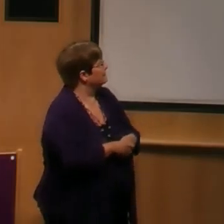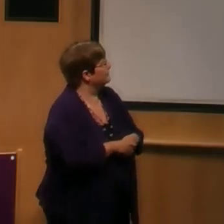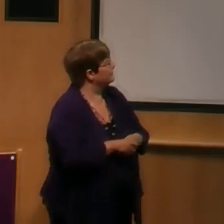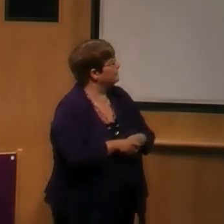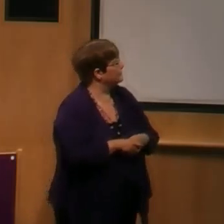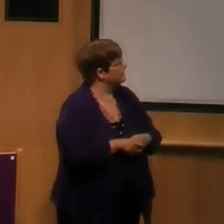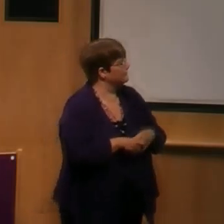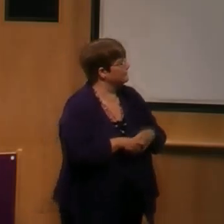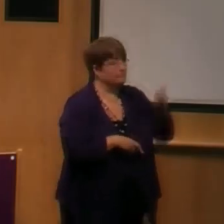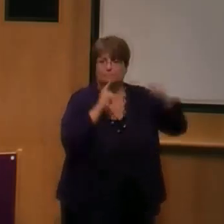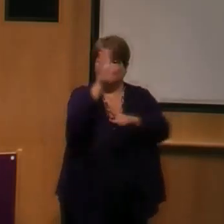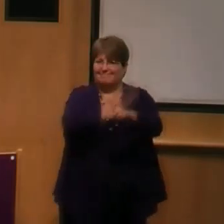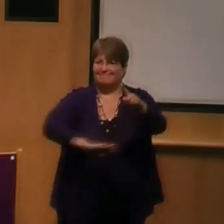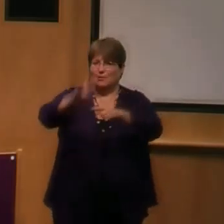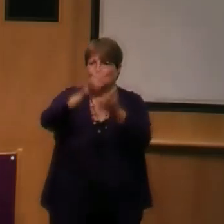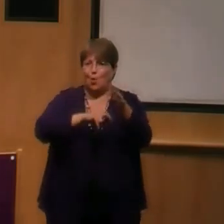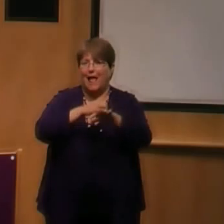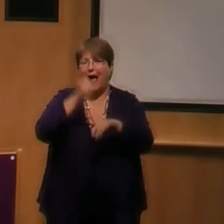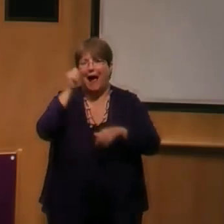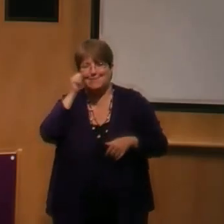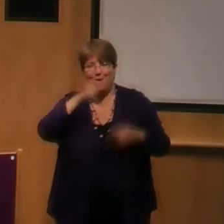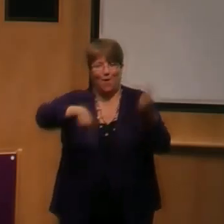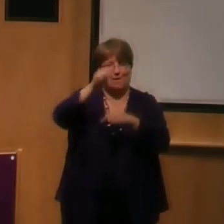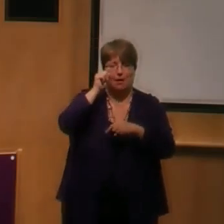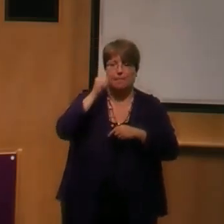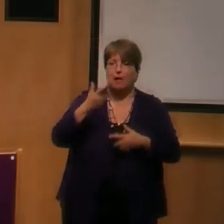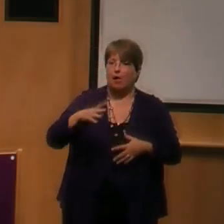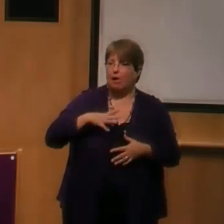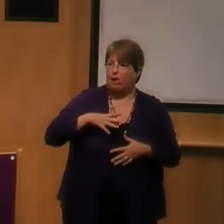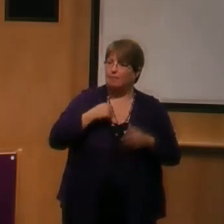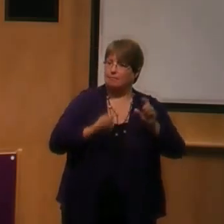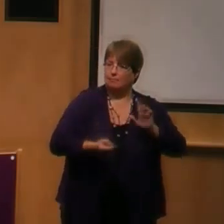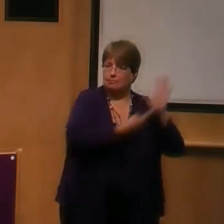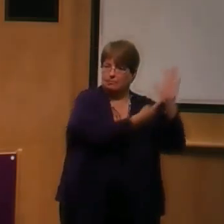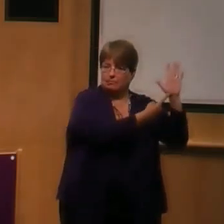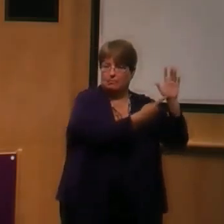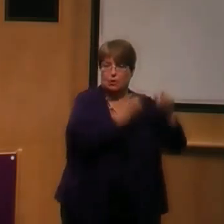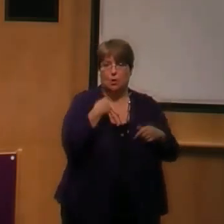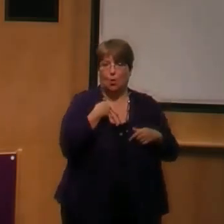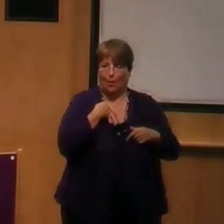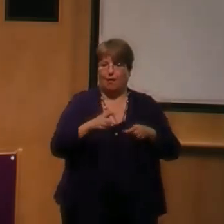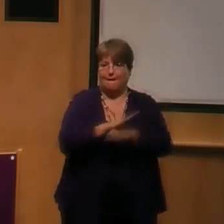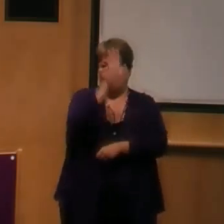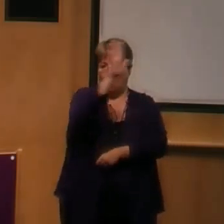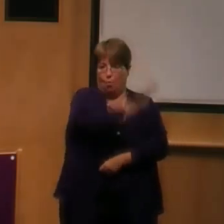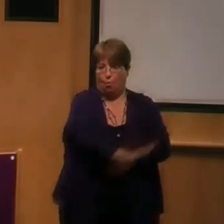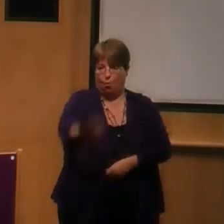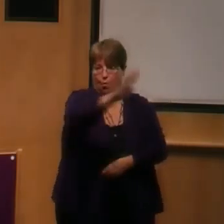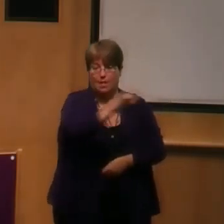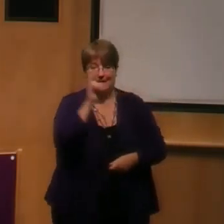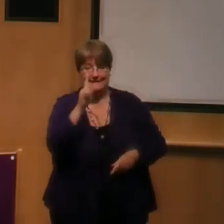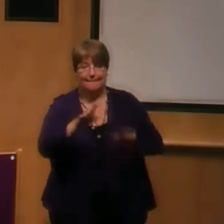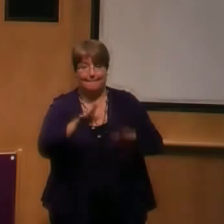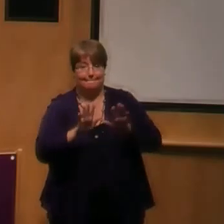and that's my team. This is a map of Northern Ireland. I'm sure people don't know, but it's just a really quick map to show you the geographical area